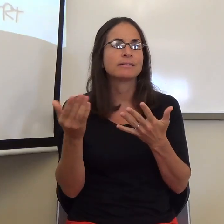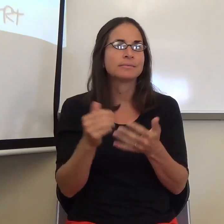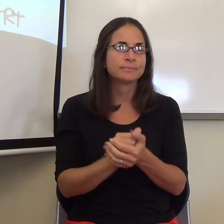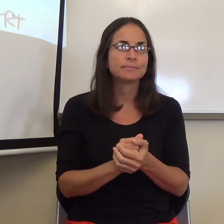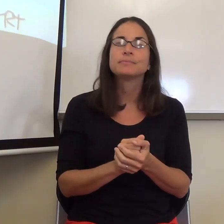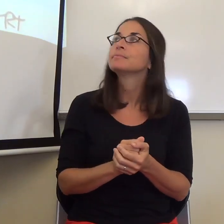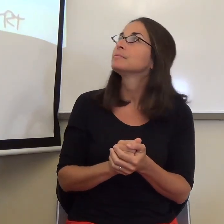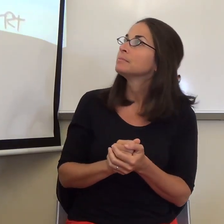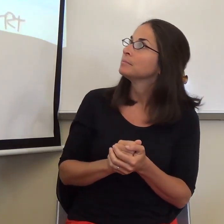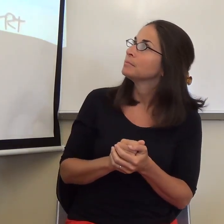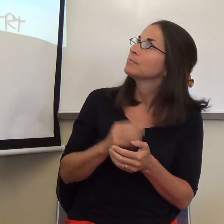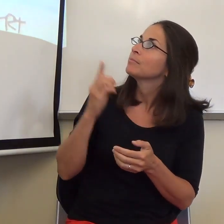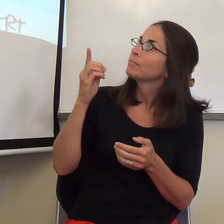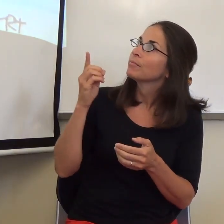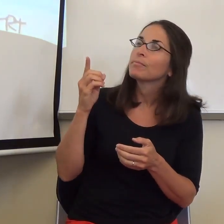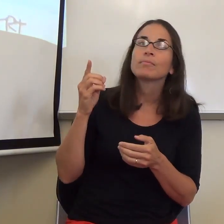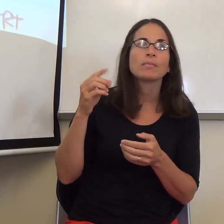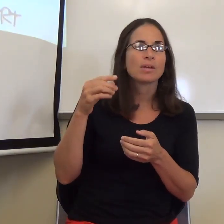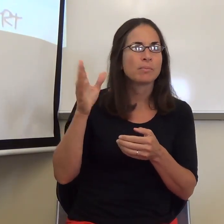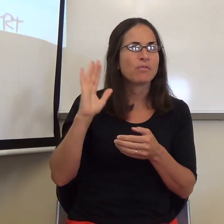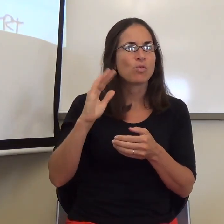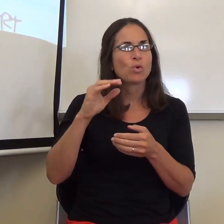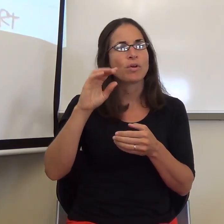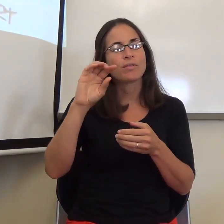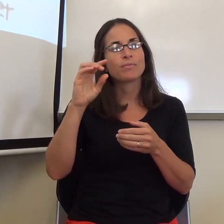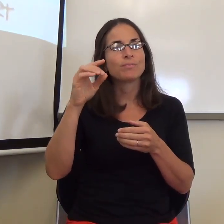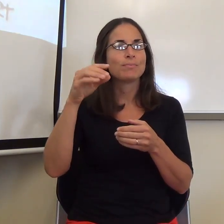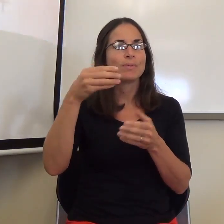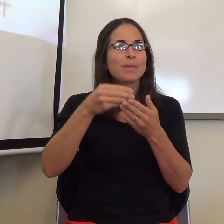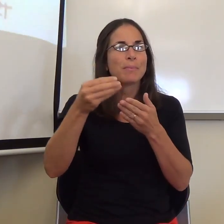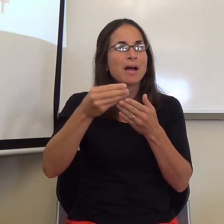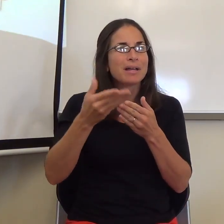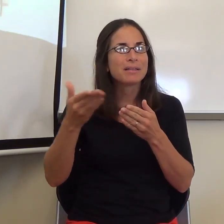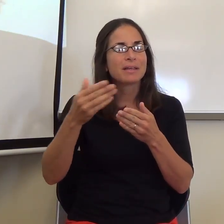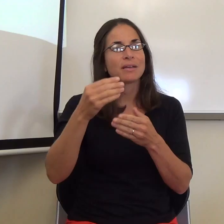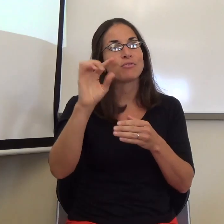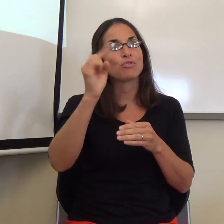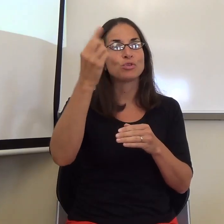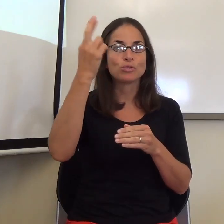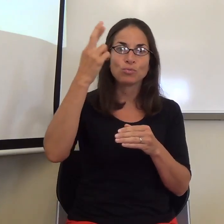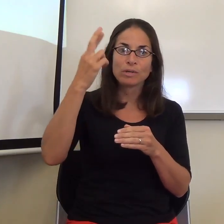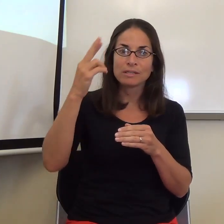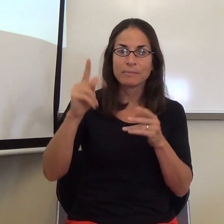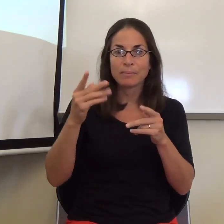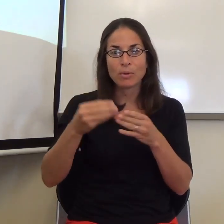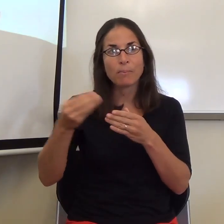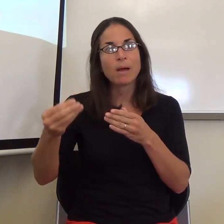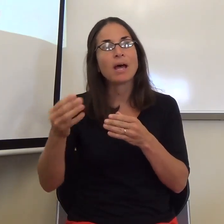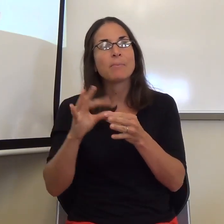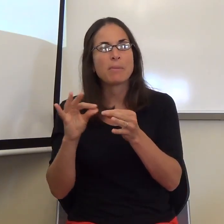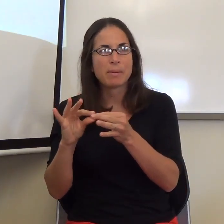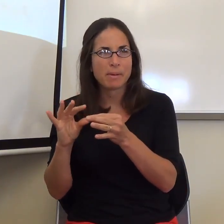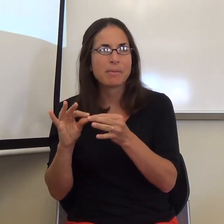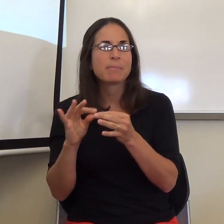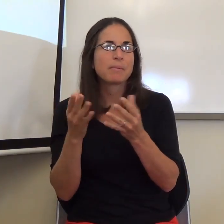first reason people buy things is this. Also, additionally, so there's a lot of words that go in here.